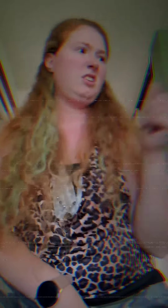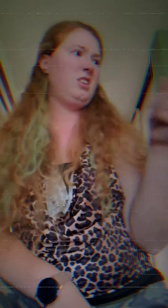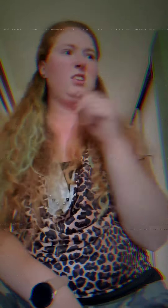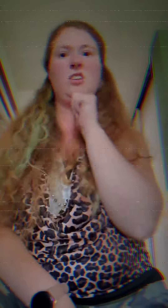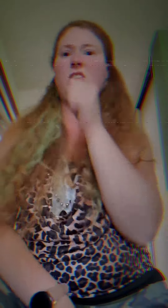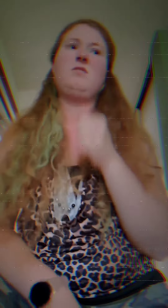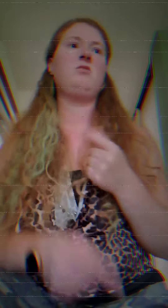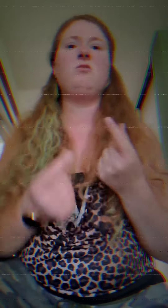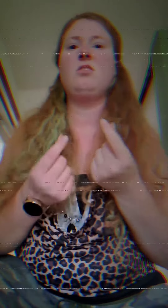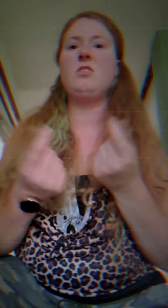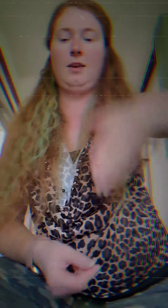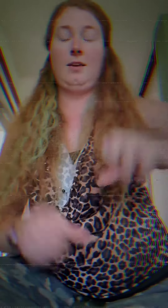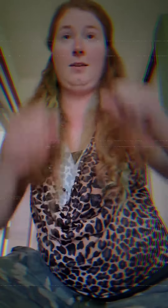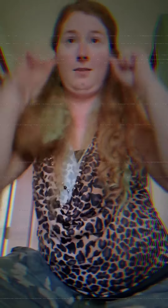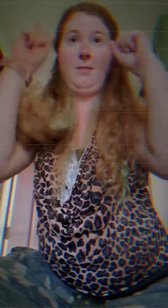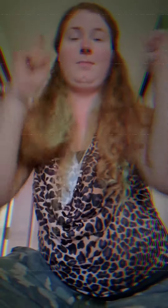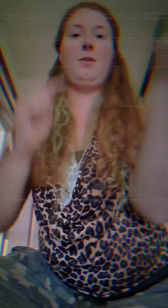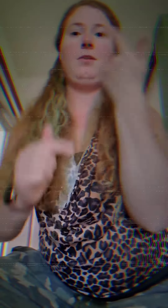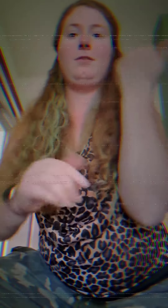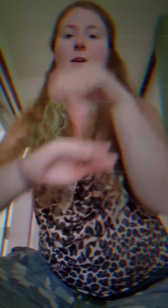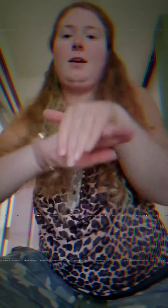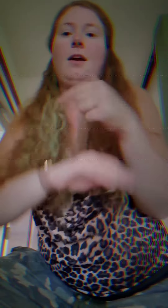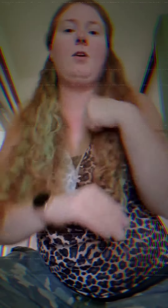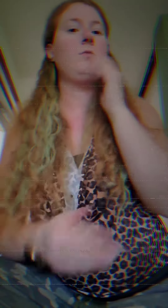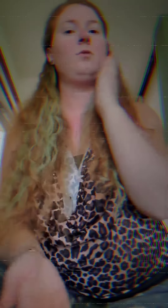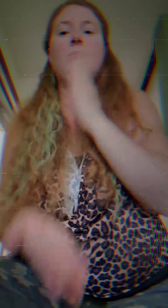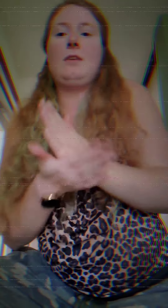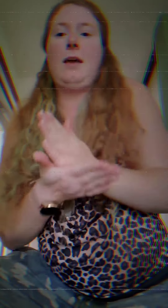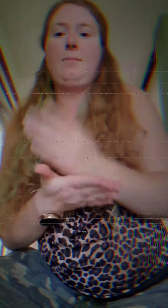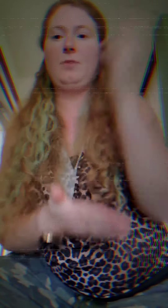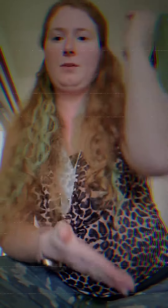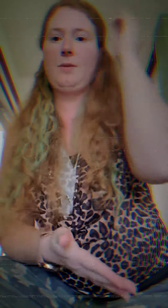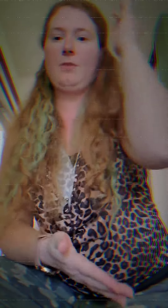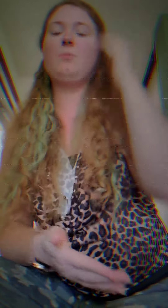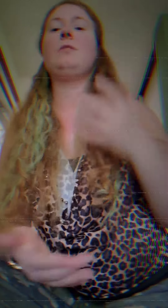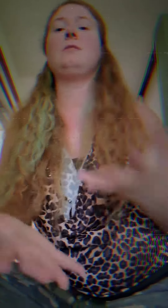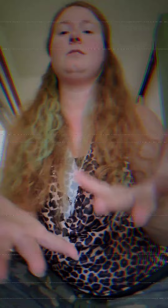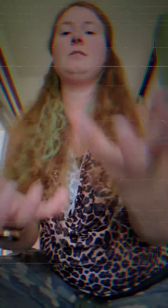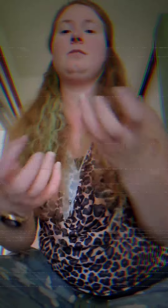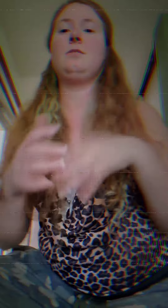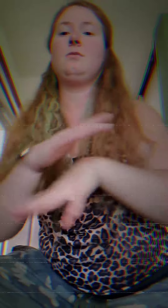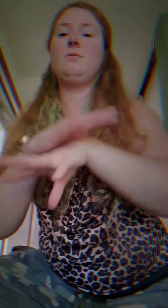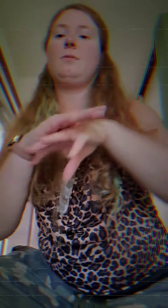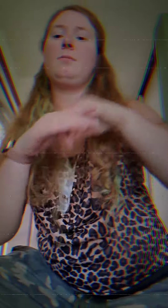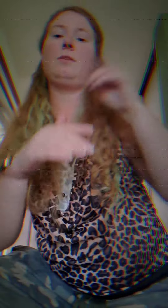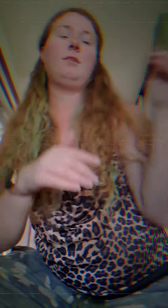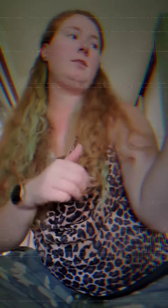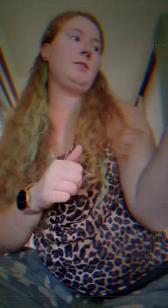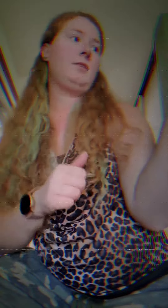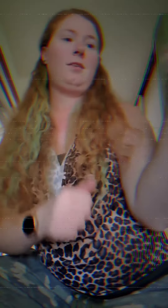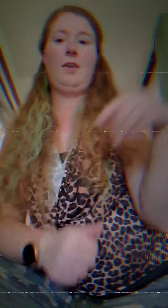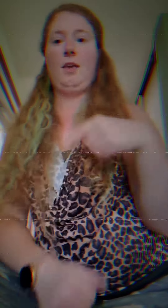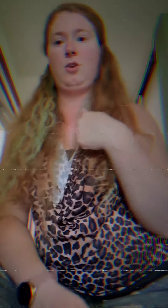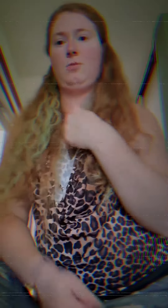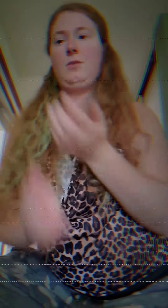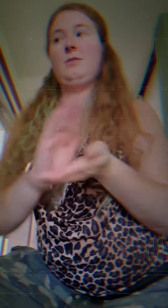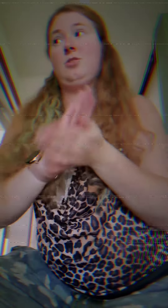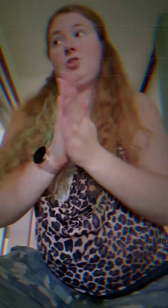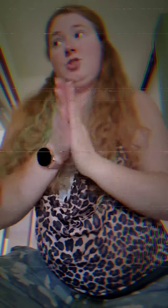never did. Up on that, I won't quit thinking I'm gonna steal you from him. I could be such a